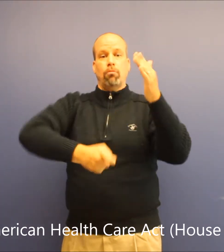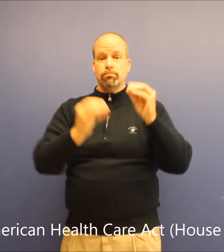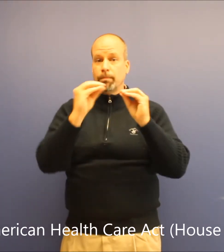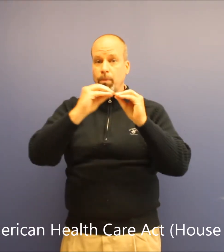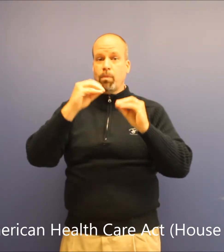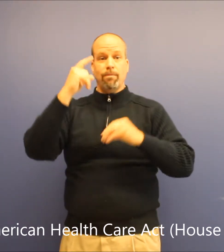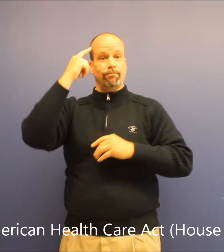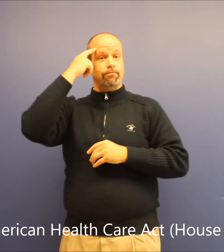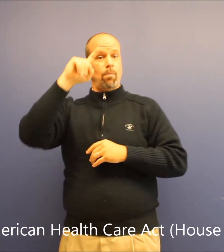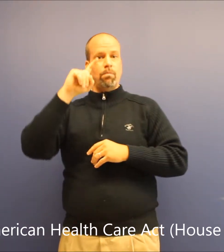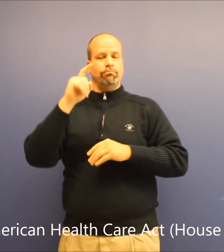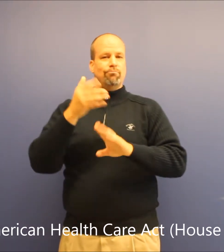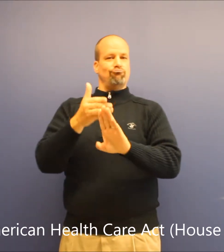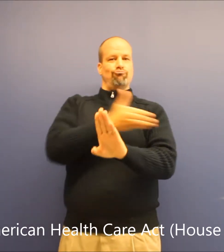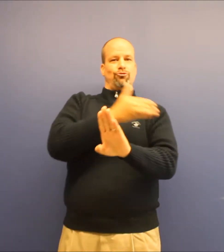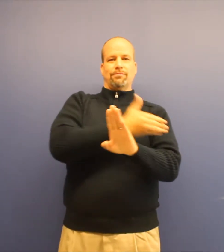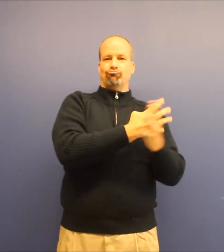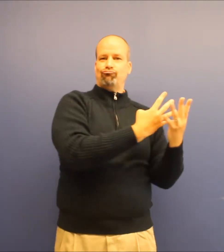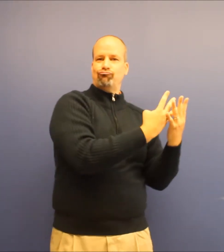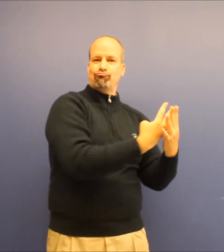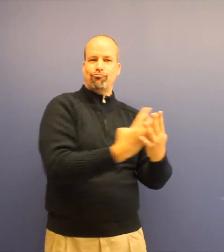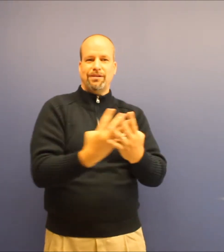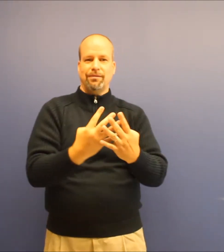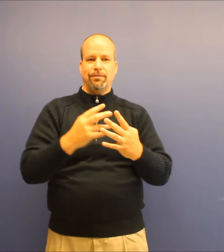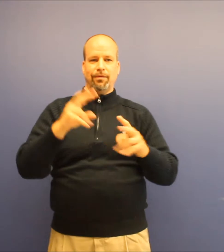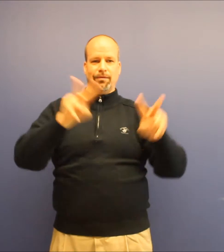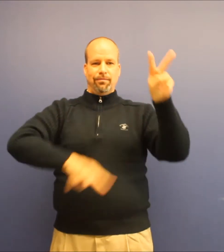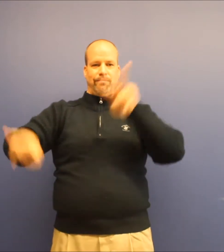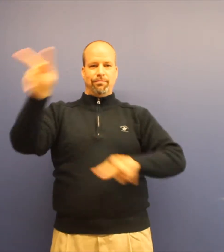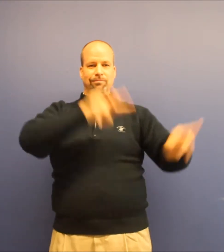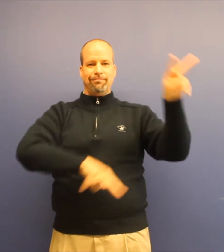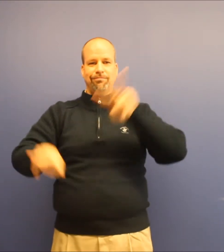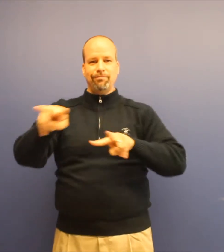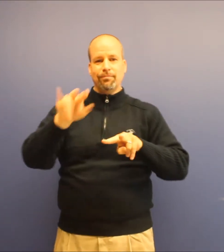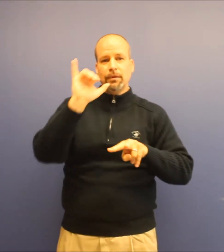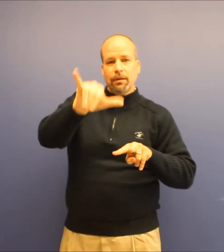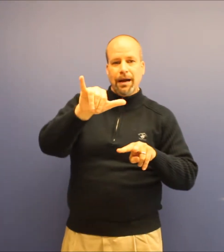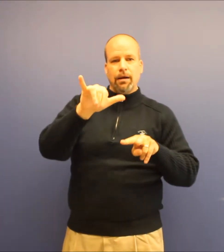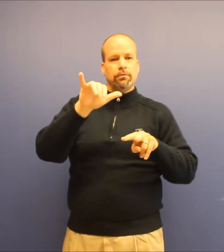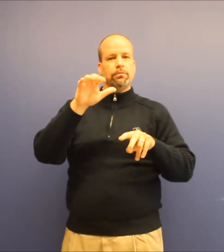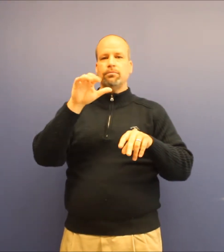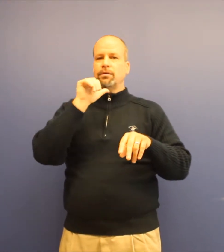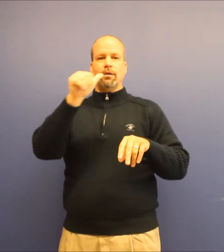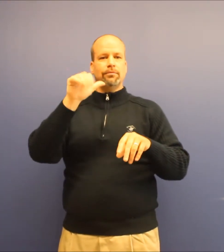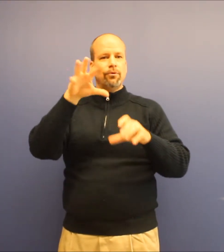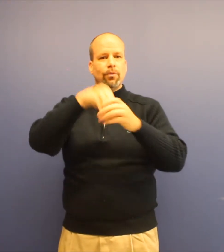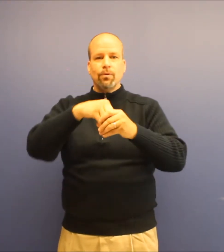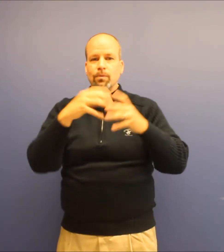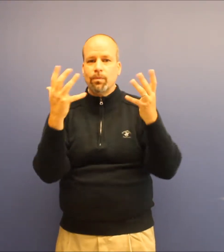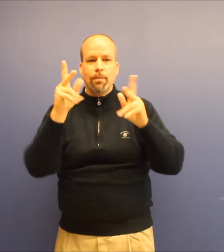more for some pre-existing conditions and to exclude some people altogether.